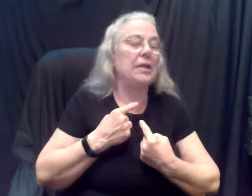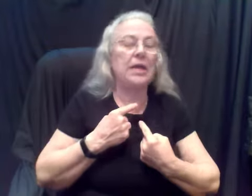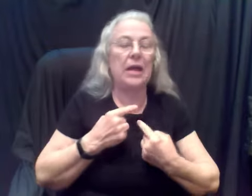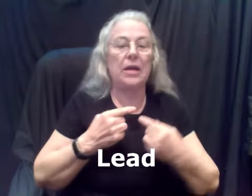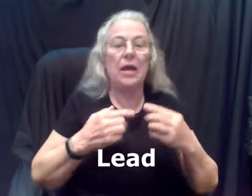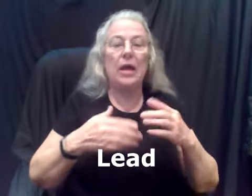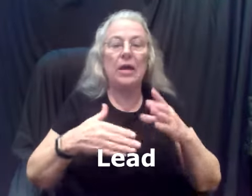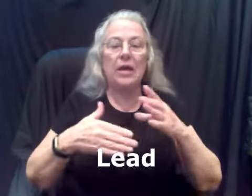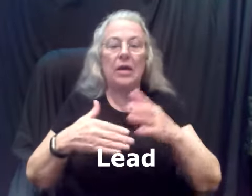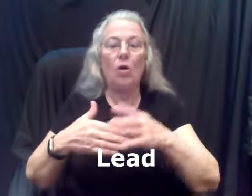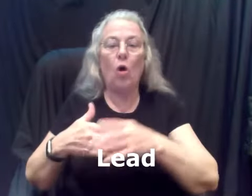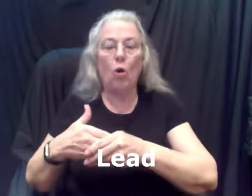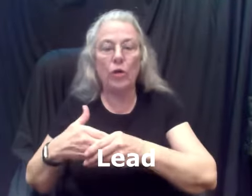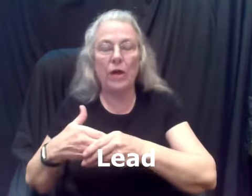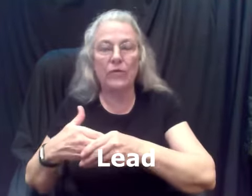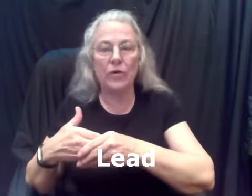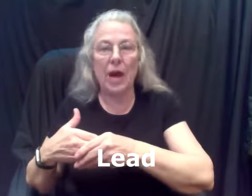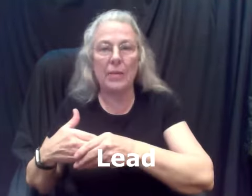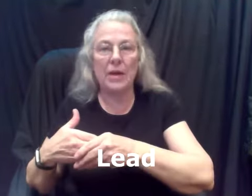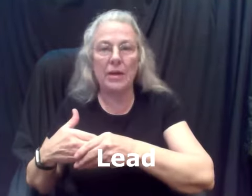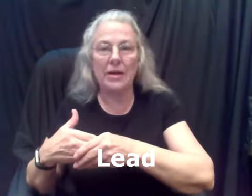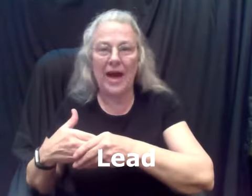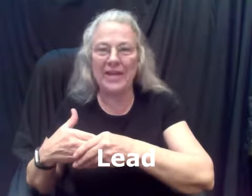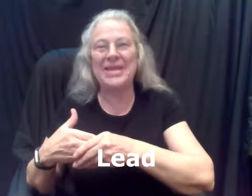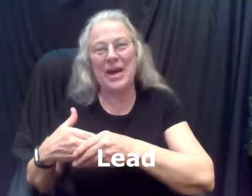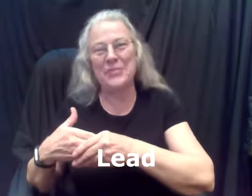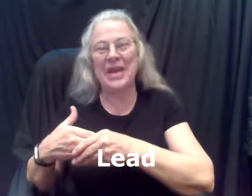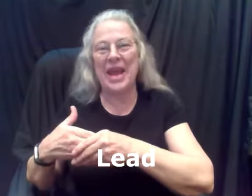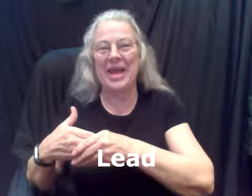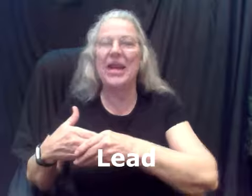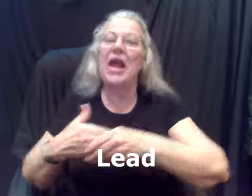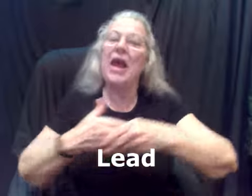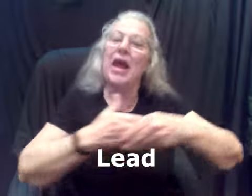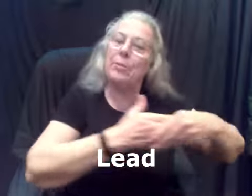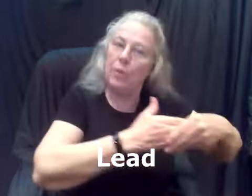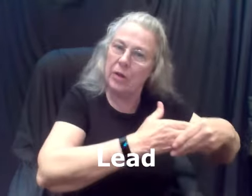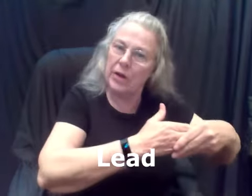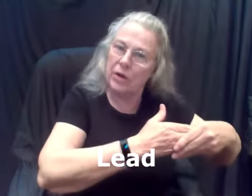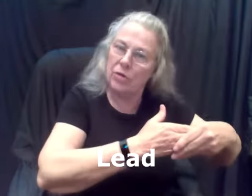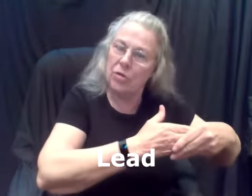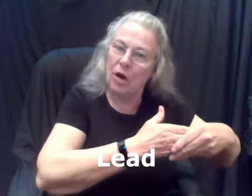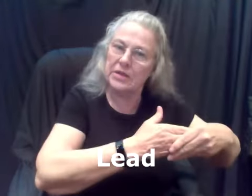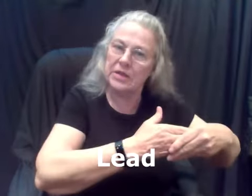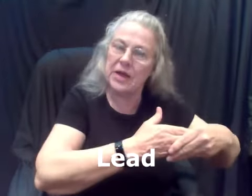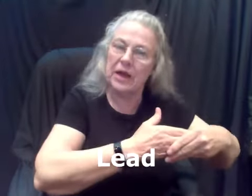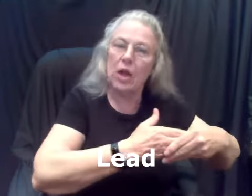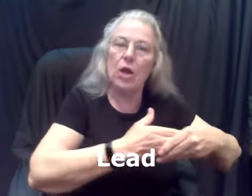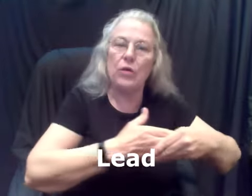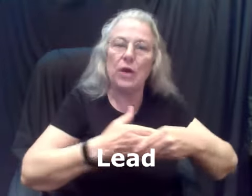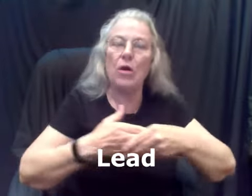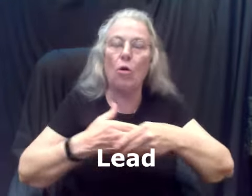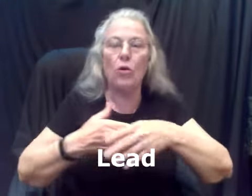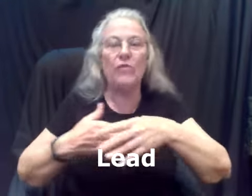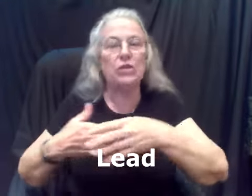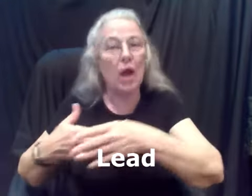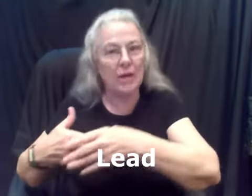Lead. Get a hold of your non-dominant hand and pull it across. It's like you get a hold of a child's hand